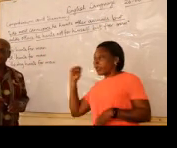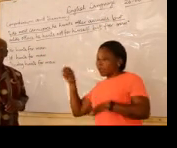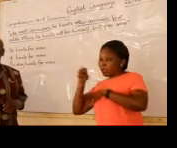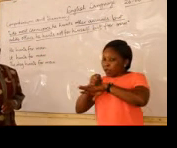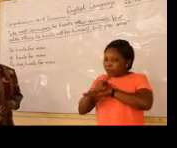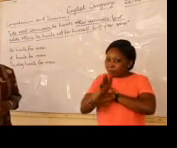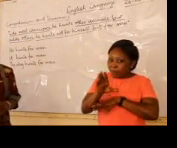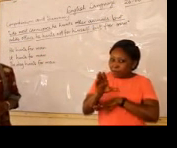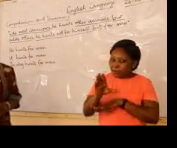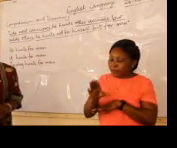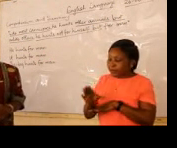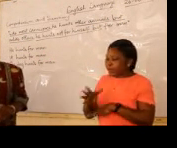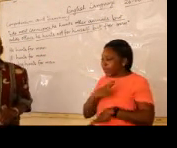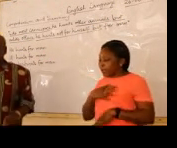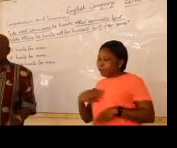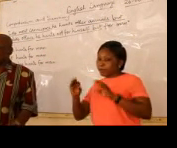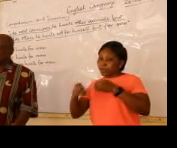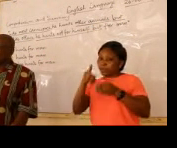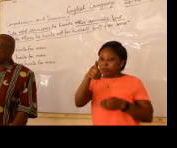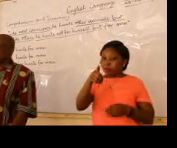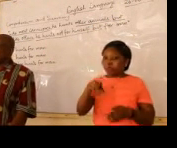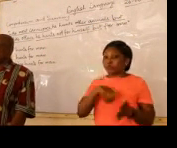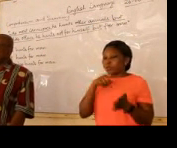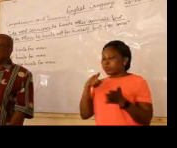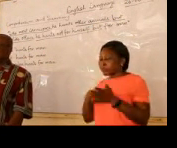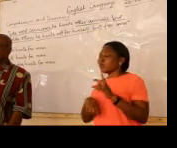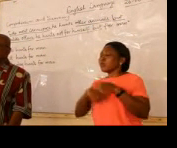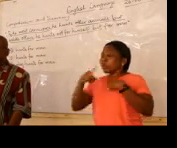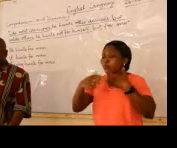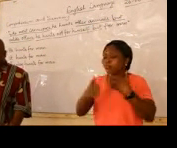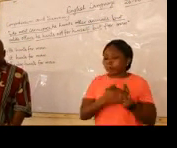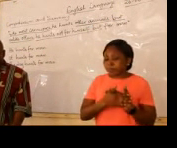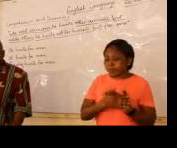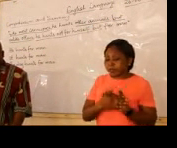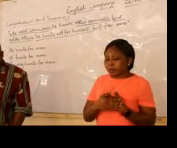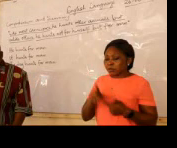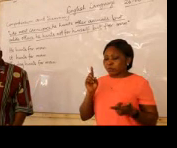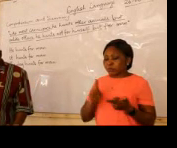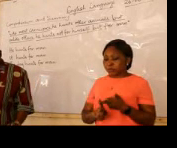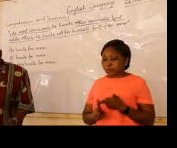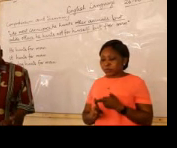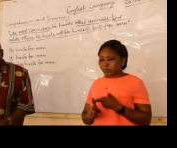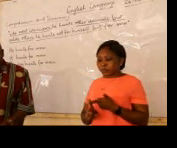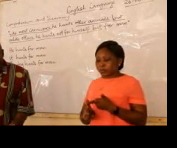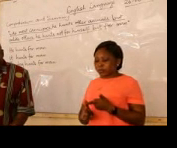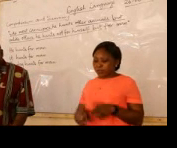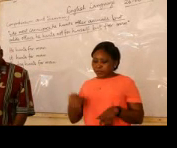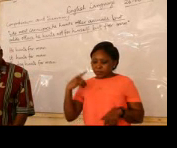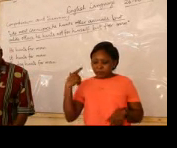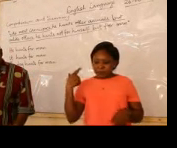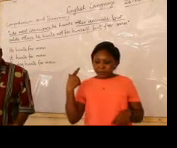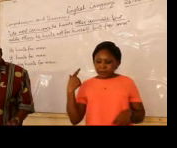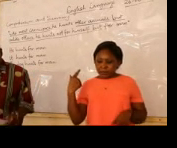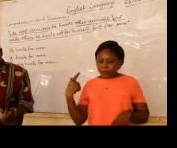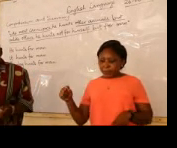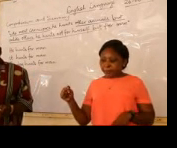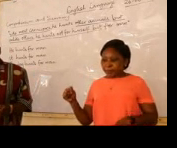suggest, and I give you this, go back to